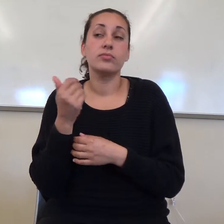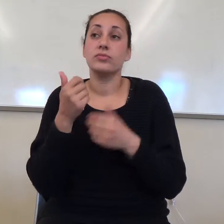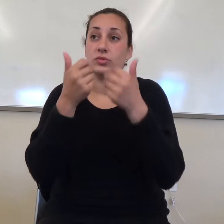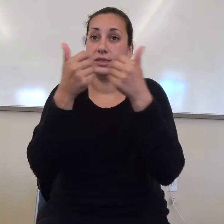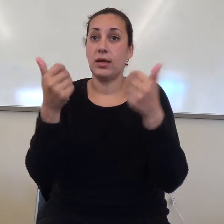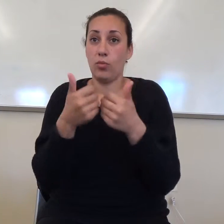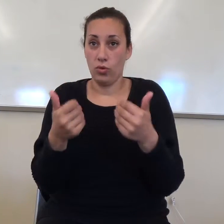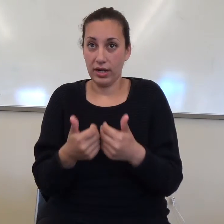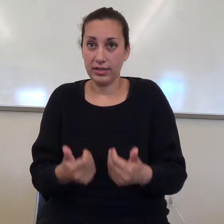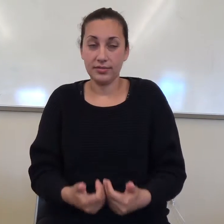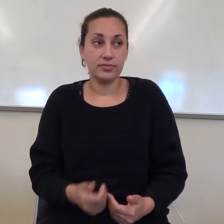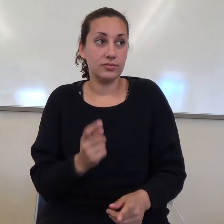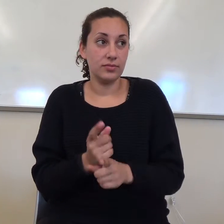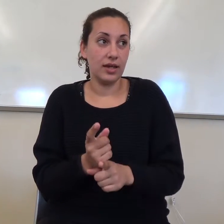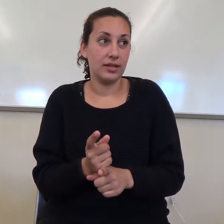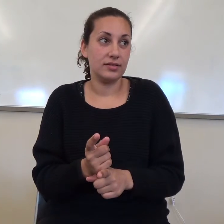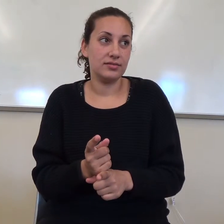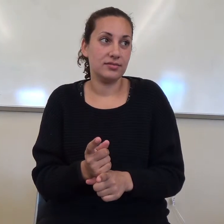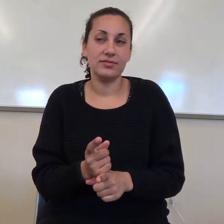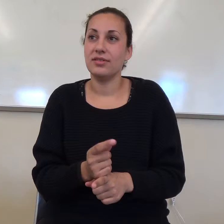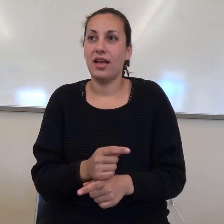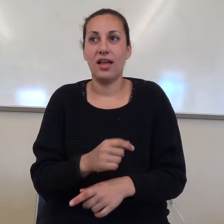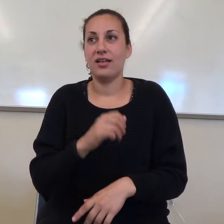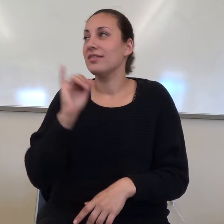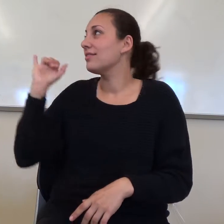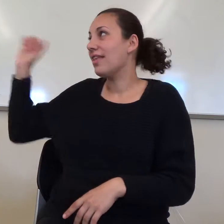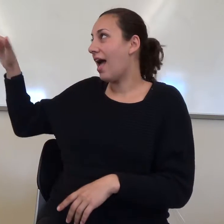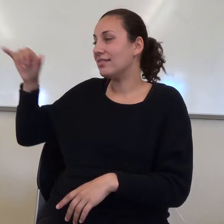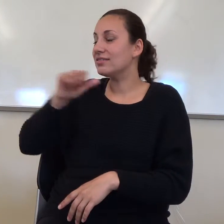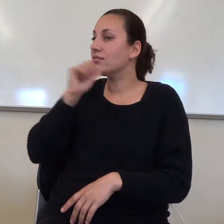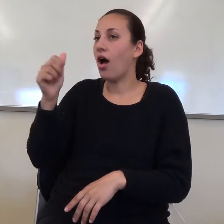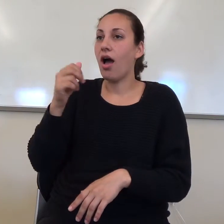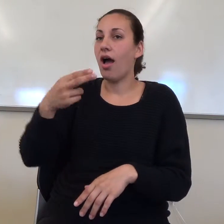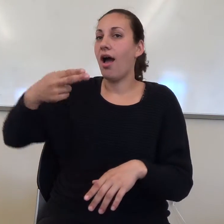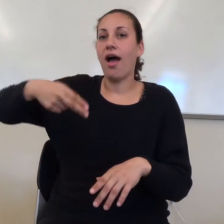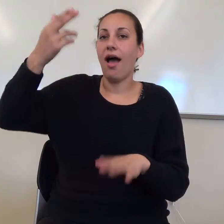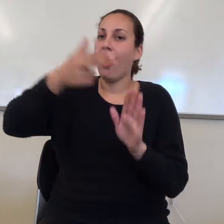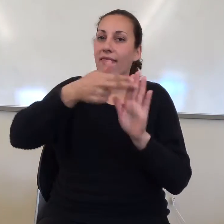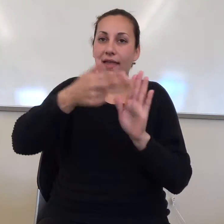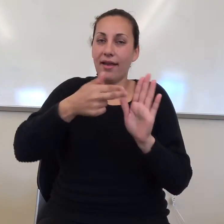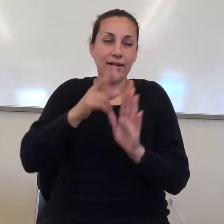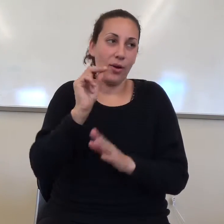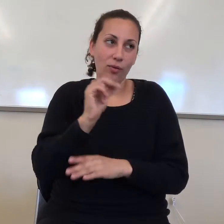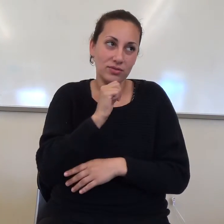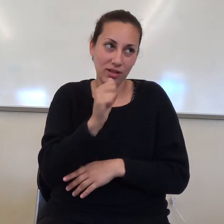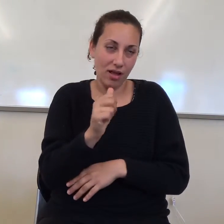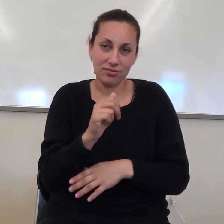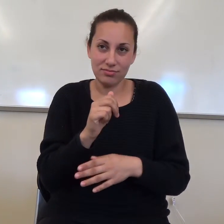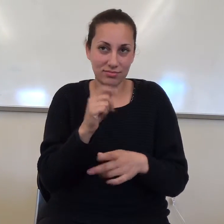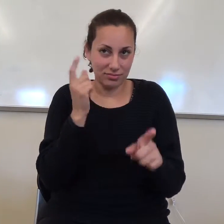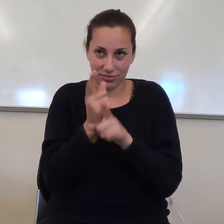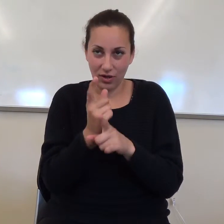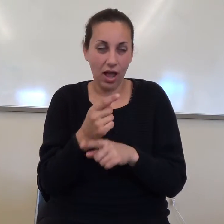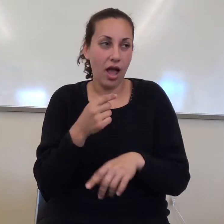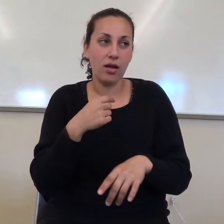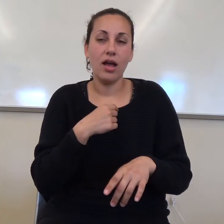how you should do your highlighting. This is not highlighting, this is just, okay, I'm just showing you these